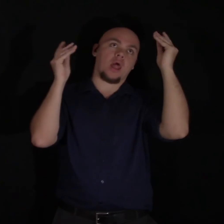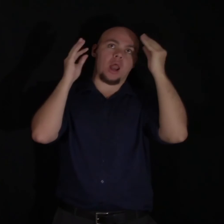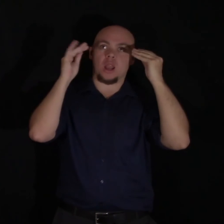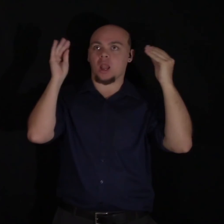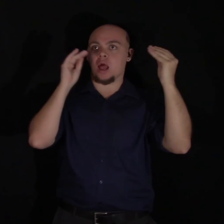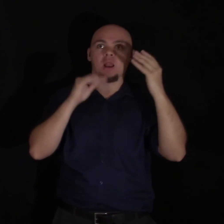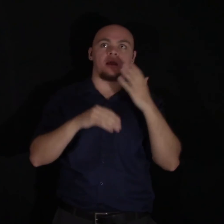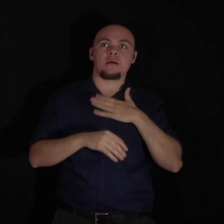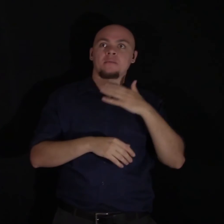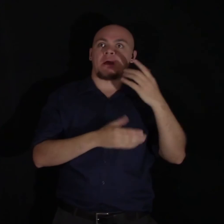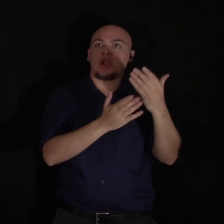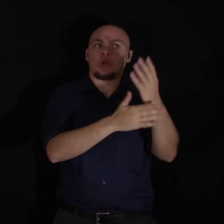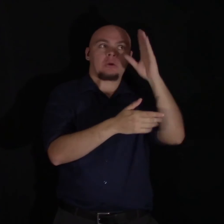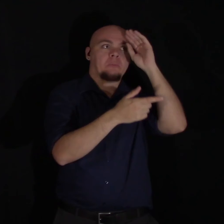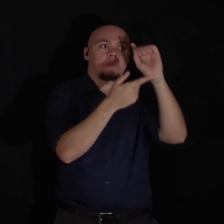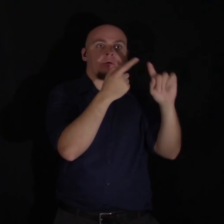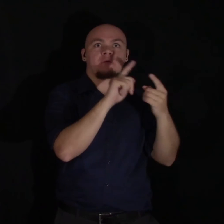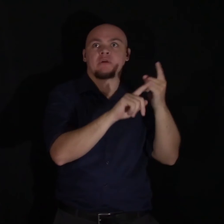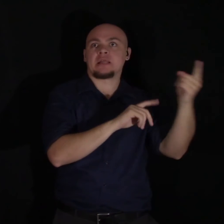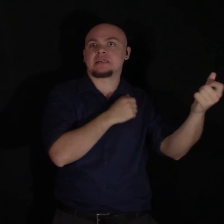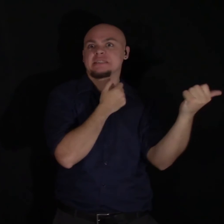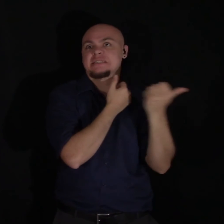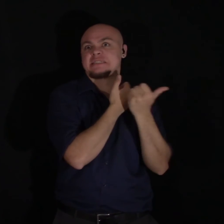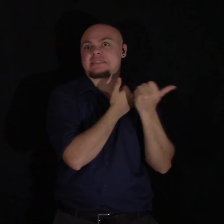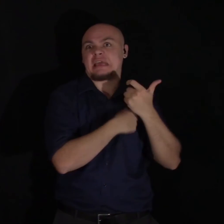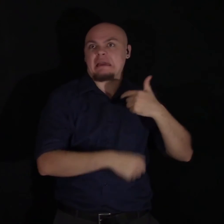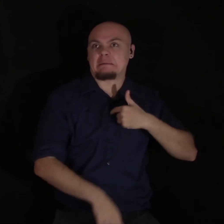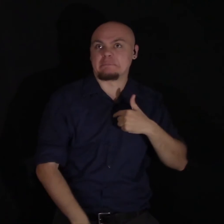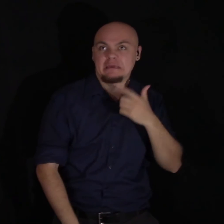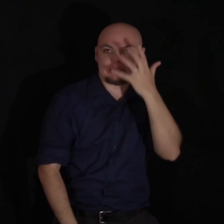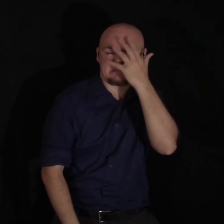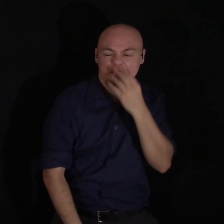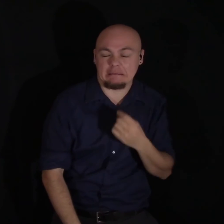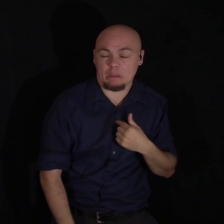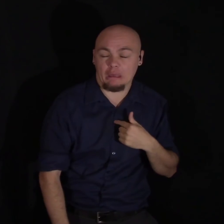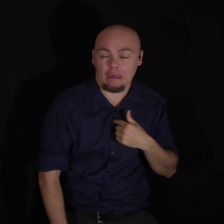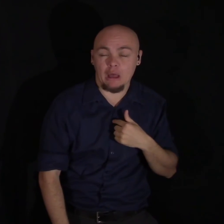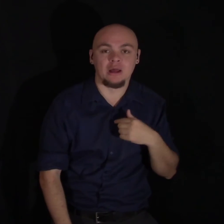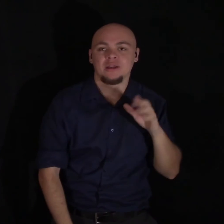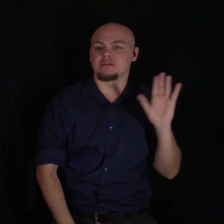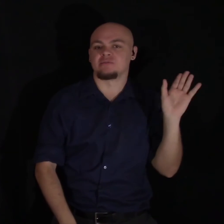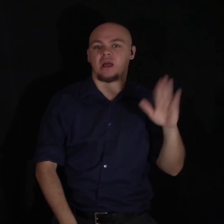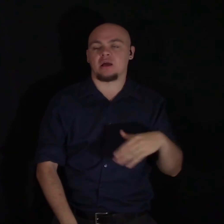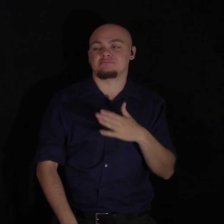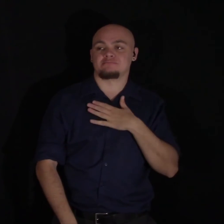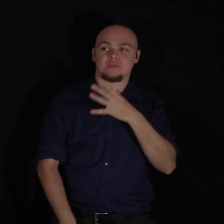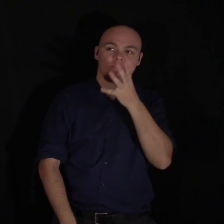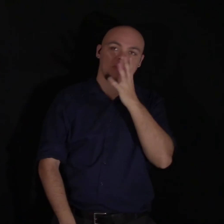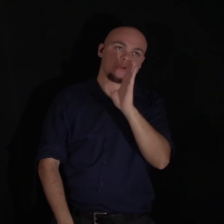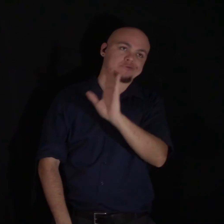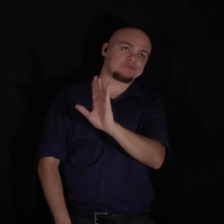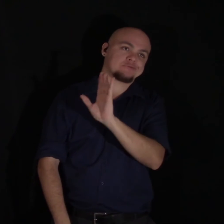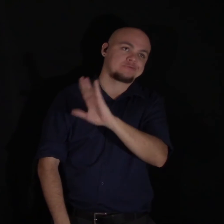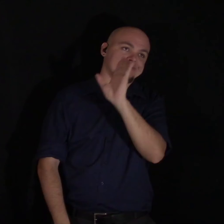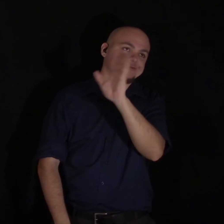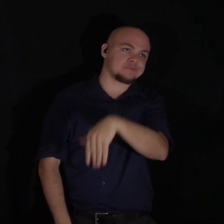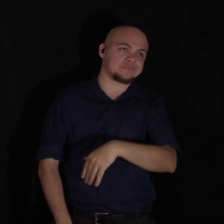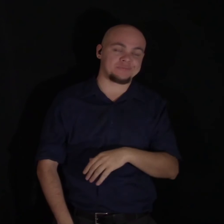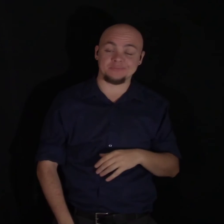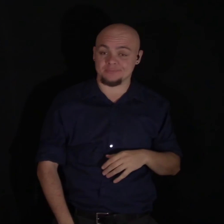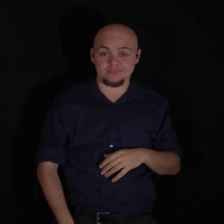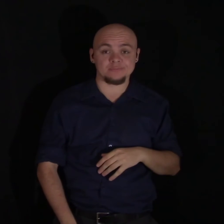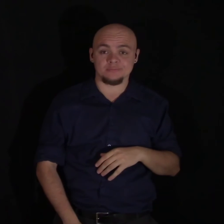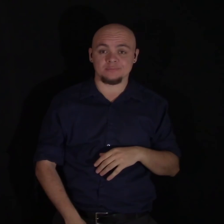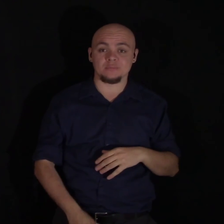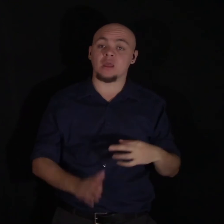beau stabbing me while I slept. But instead, I just chalked it up to my mother. There is